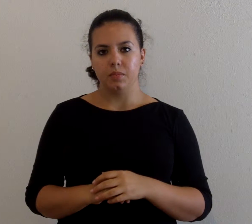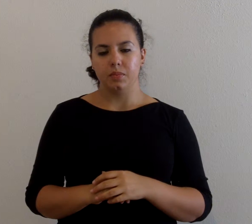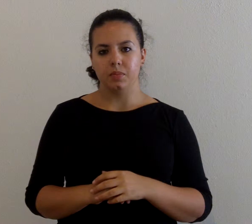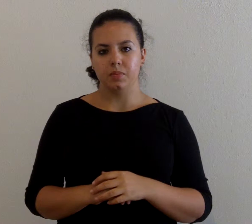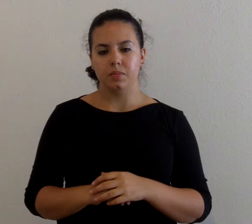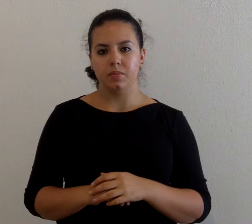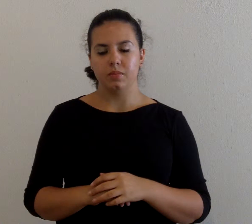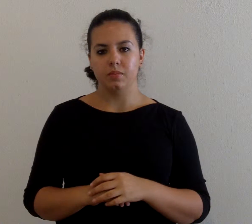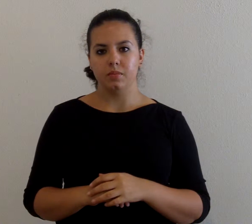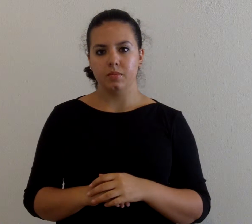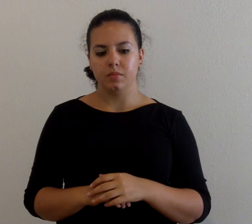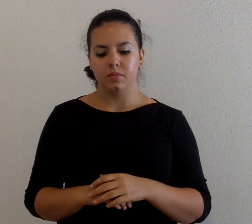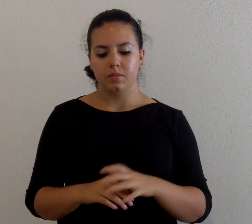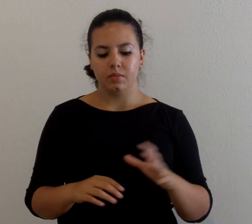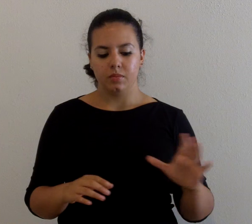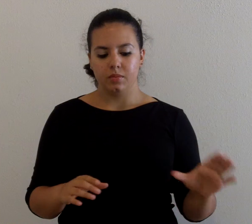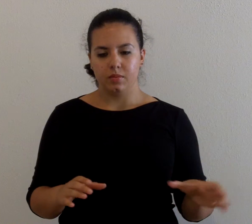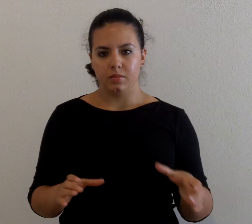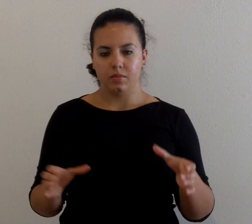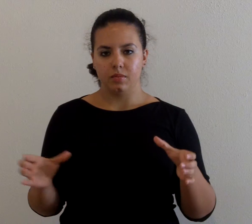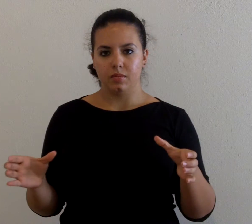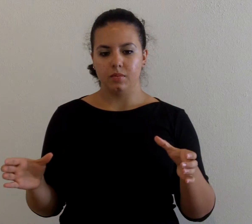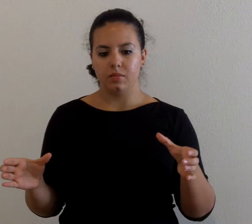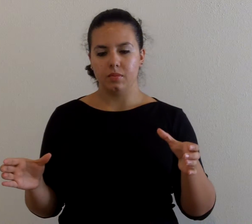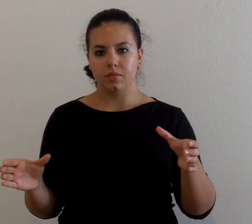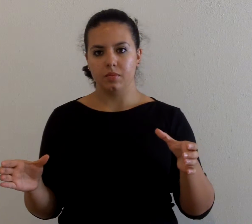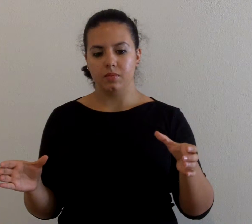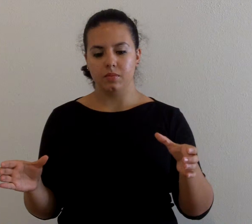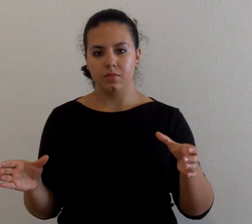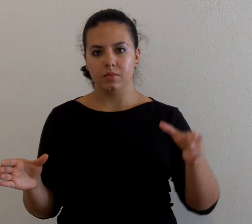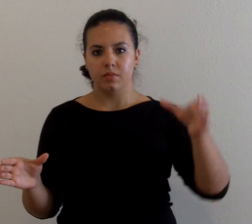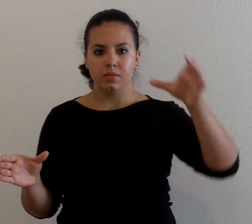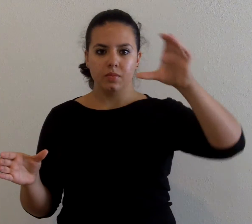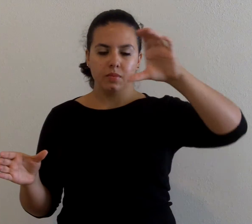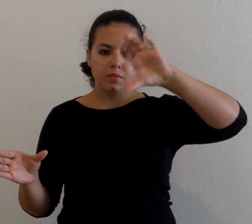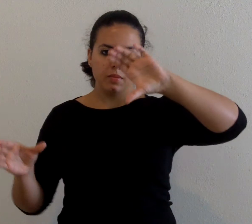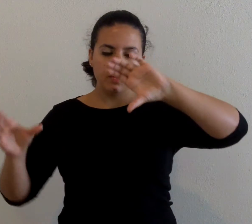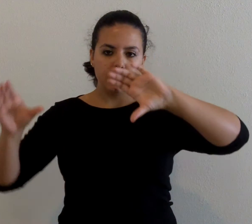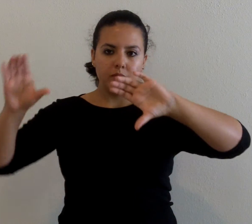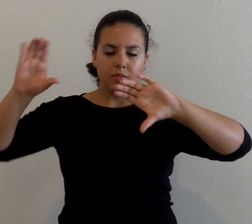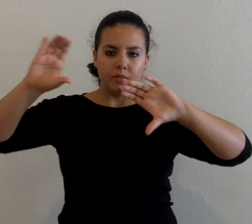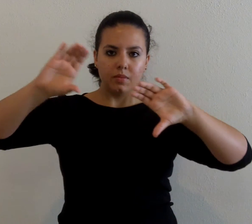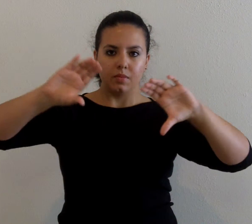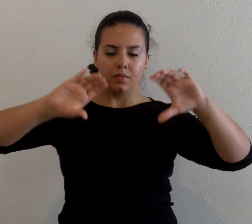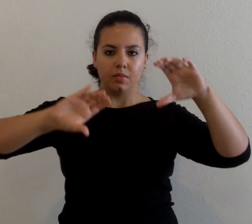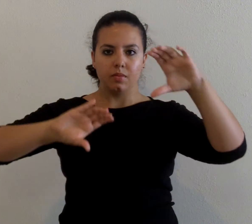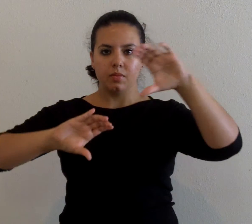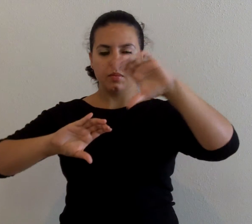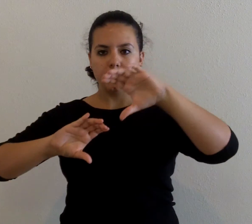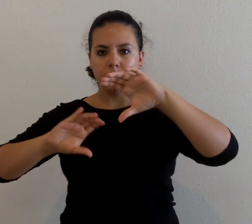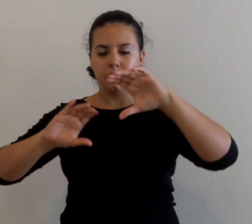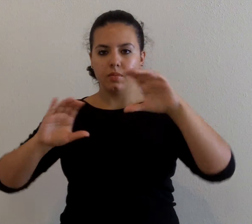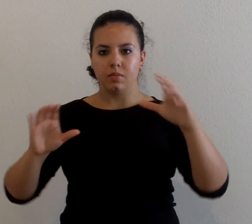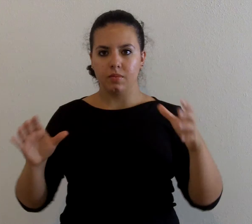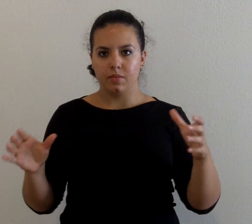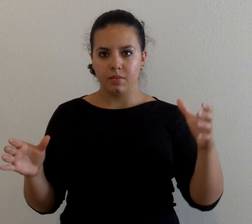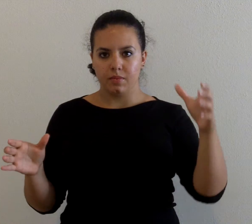Science, if you think about, you have beakers, and you have this beaker and this beaker, and you're pouring things in. This is your science